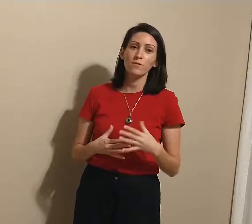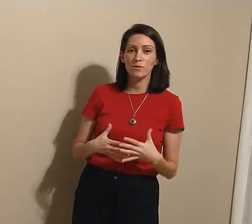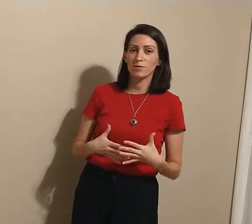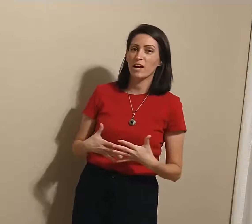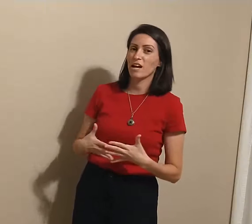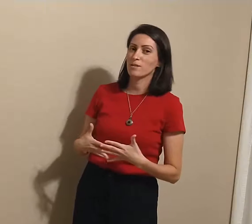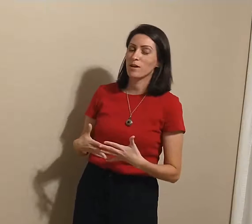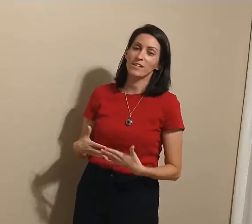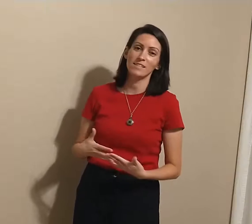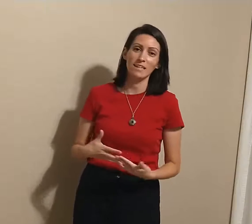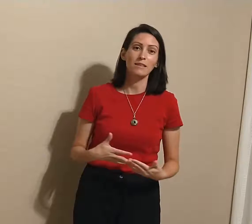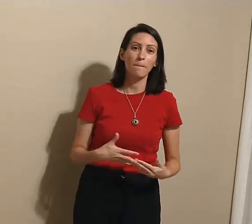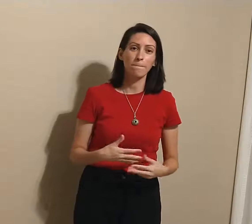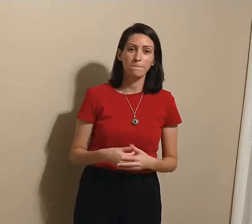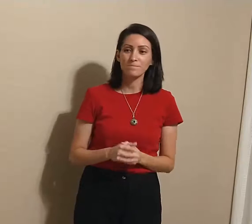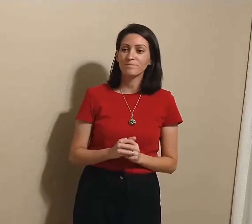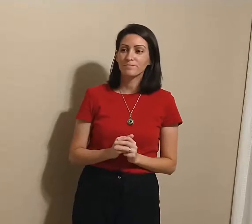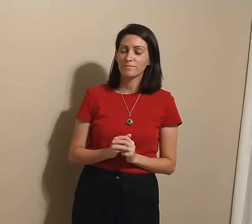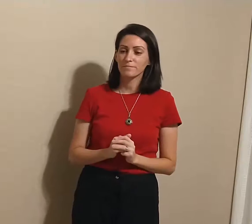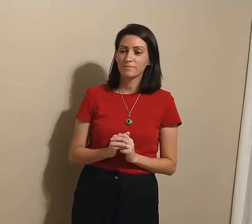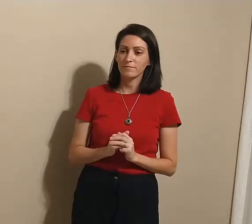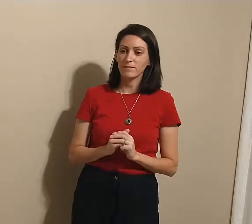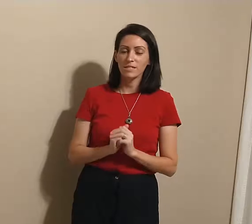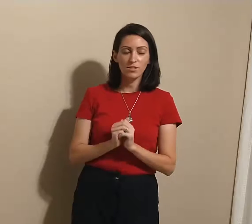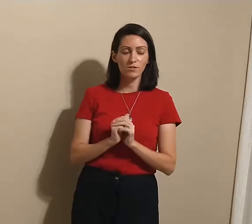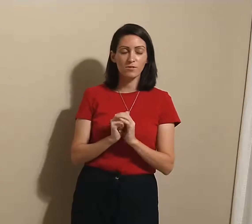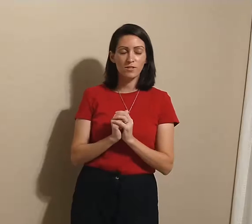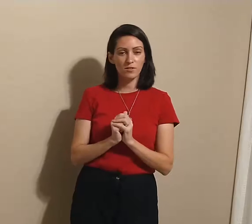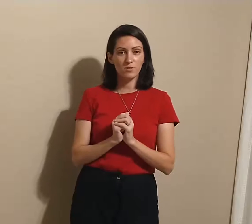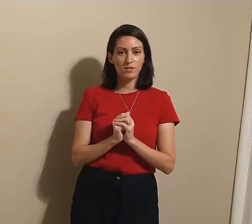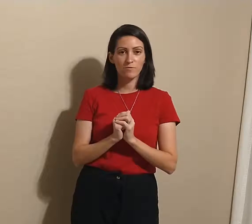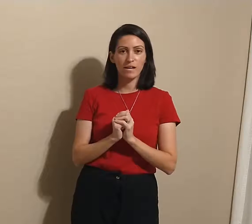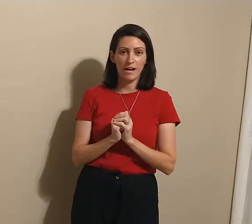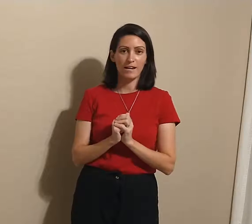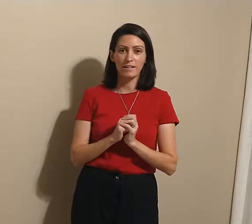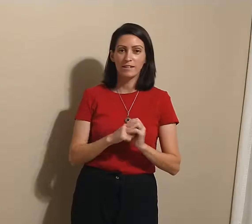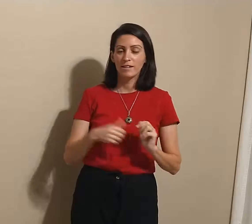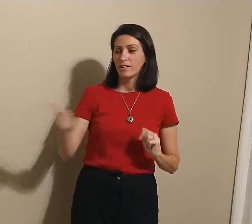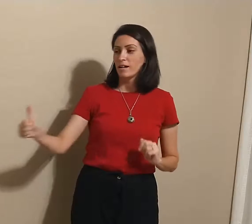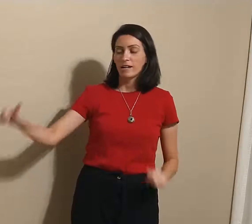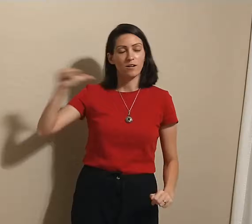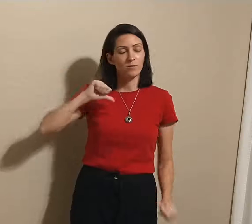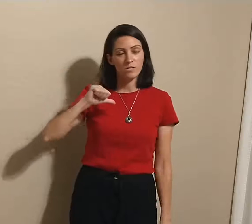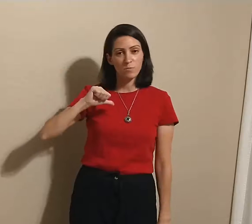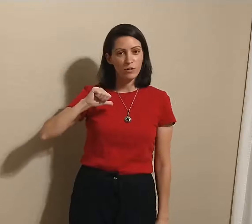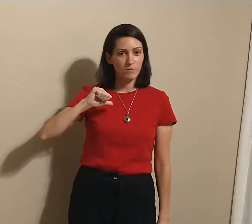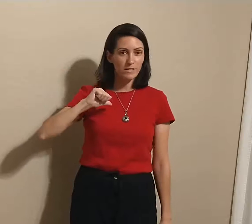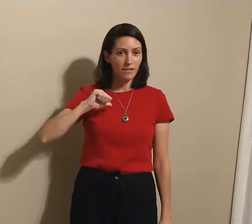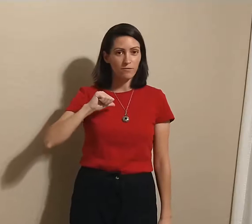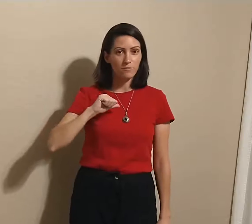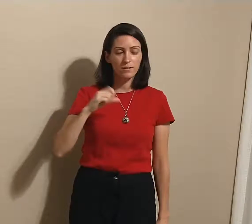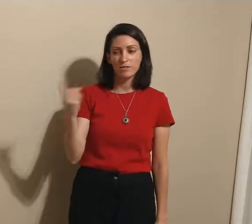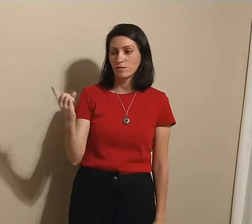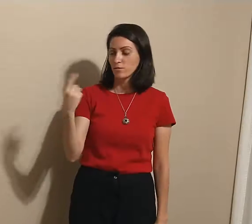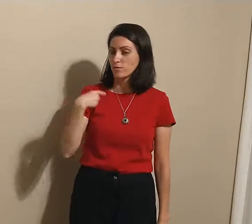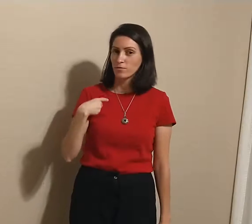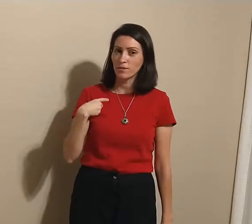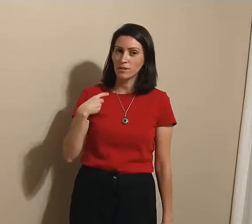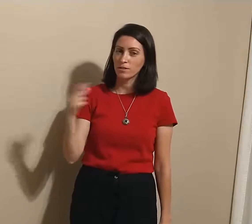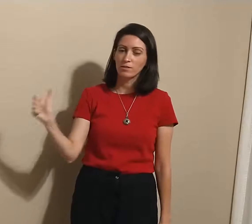review and practice singing them. So the song starts with I. And I always just point to myself. You can use your finger, you